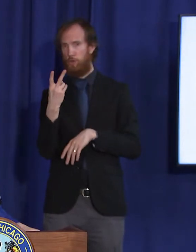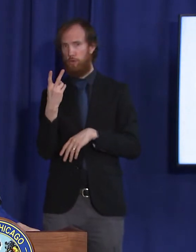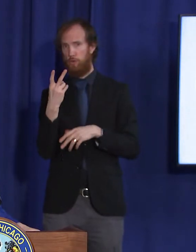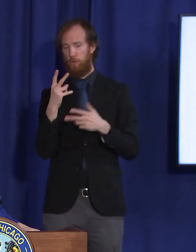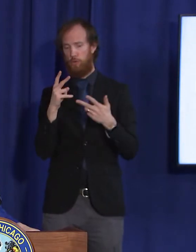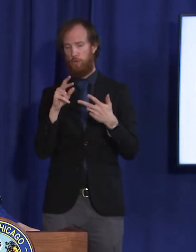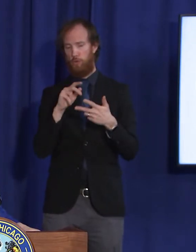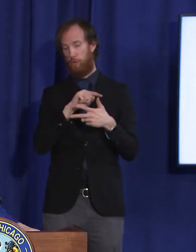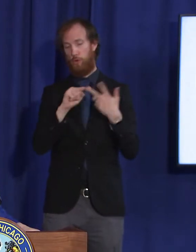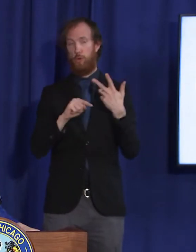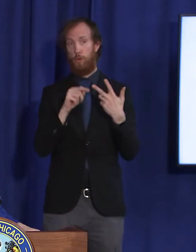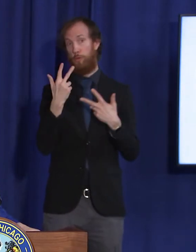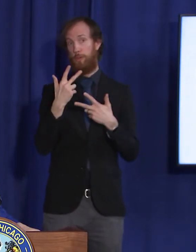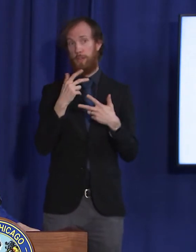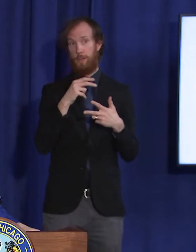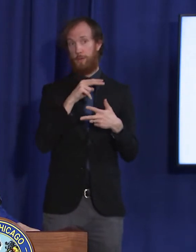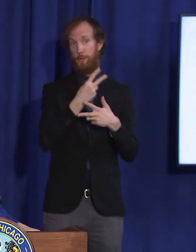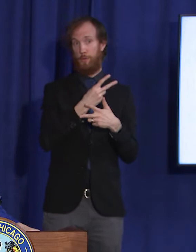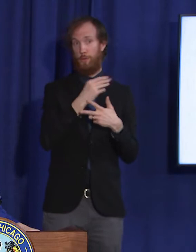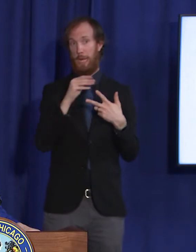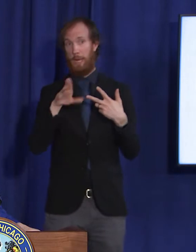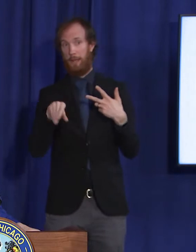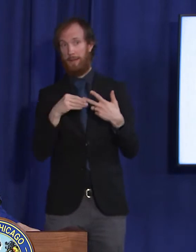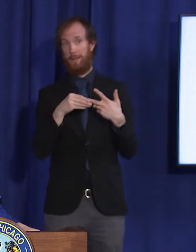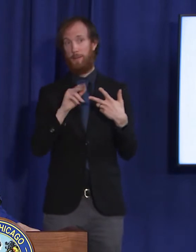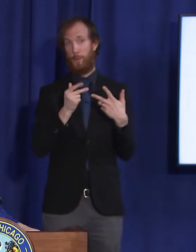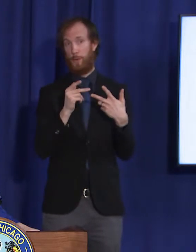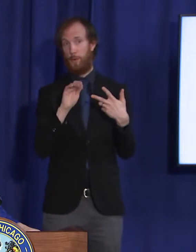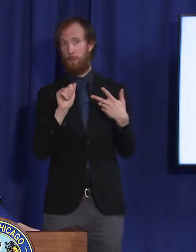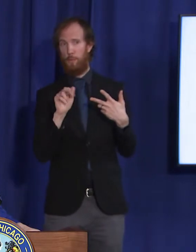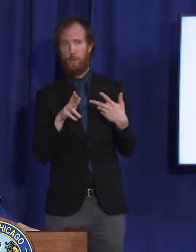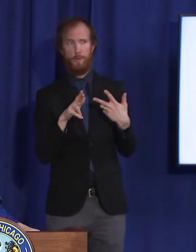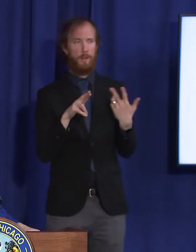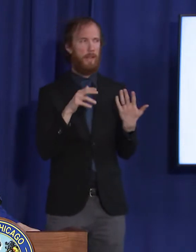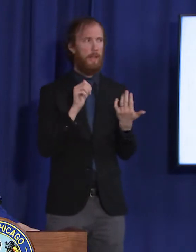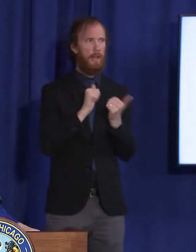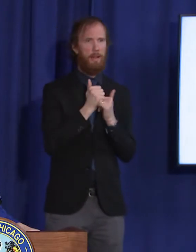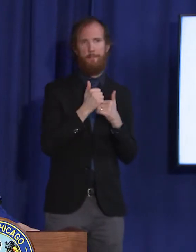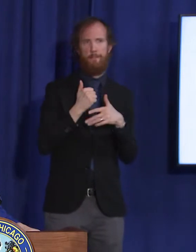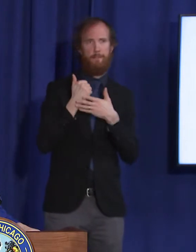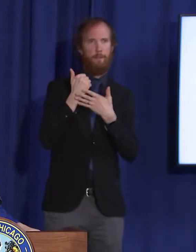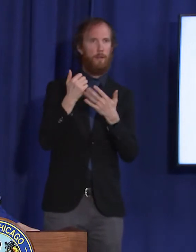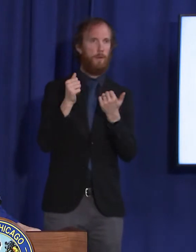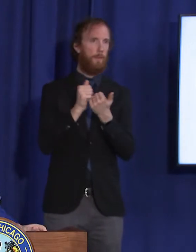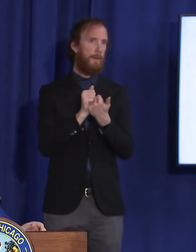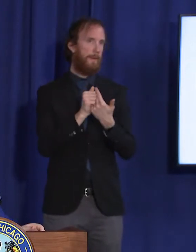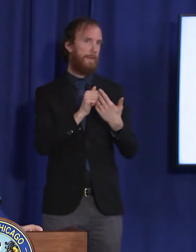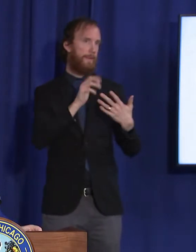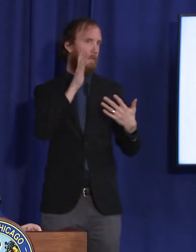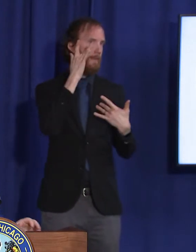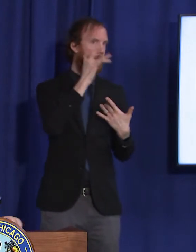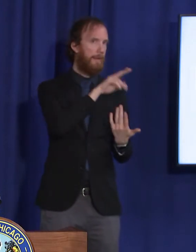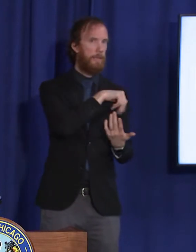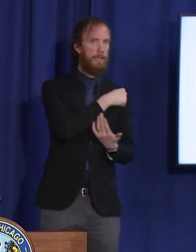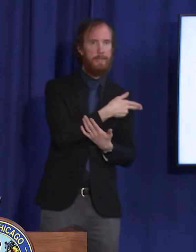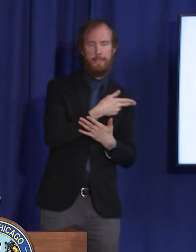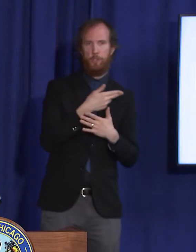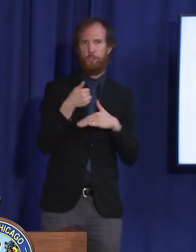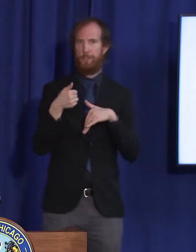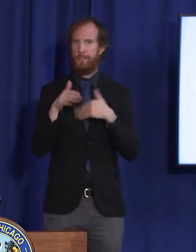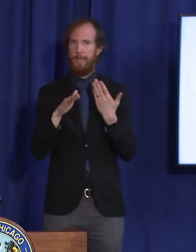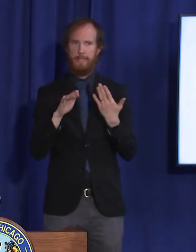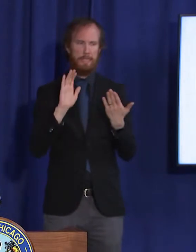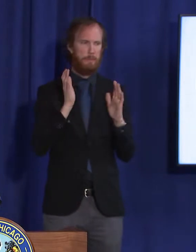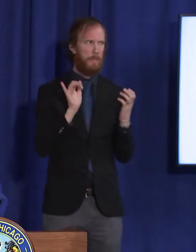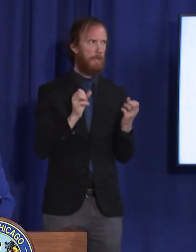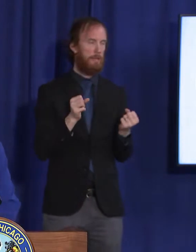for, immunity versus, protection against severe illness, hospitalization, or death, and that kind of thing. I mean, it seems Sure. like there's a lot of